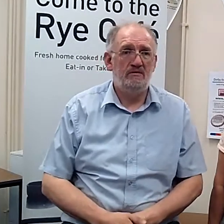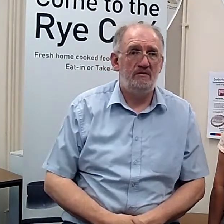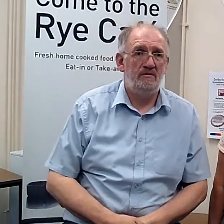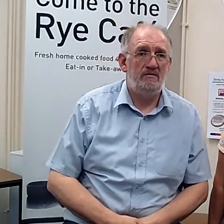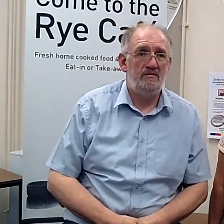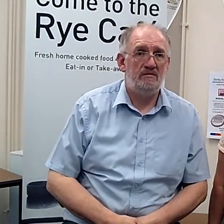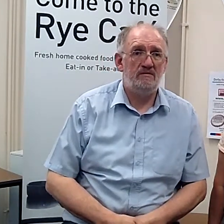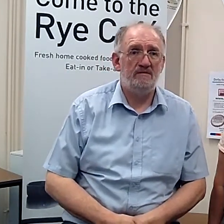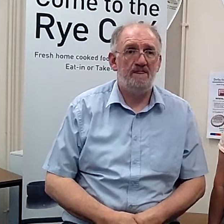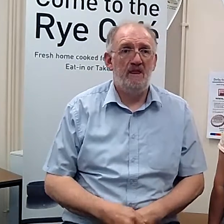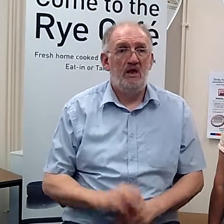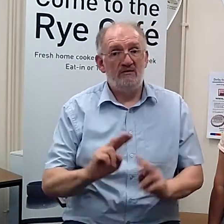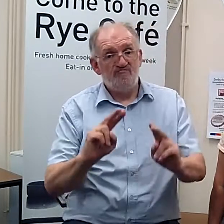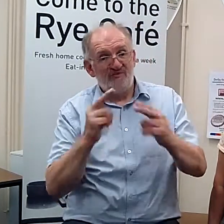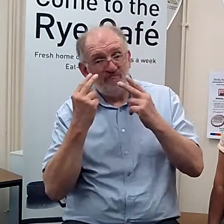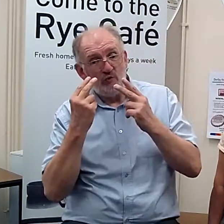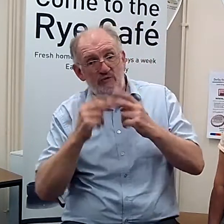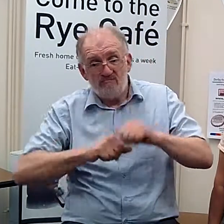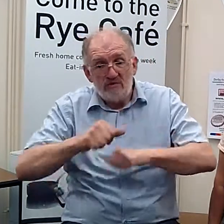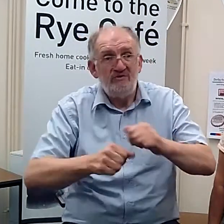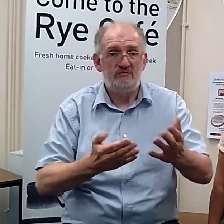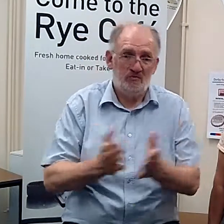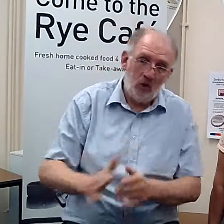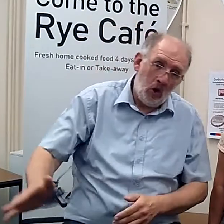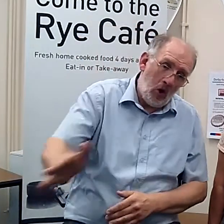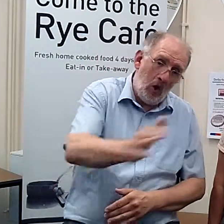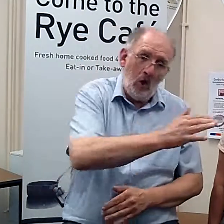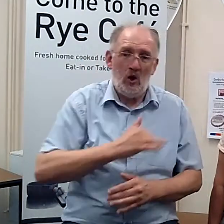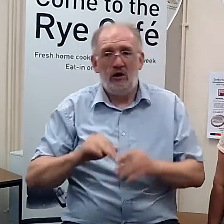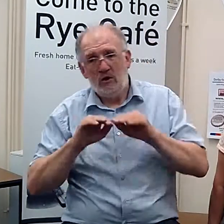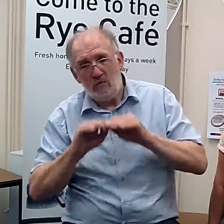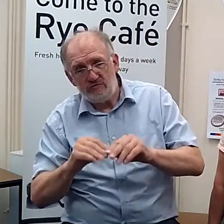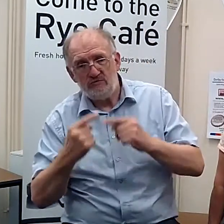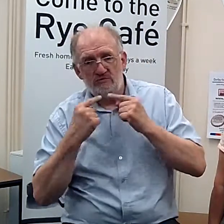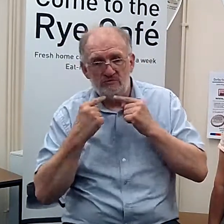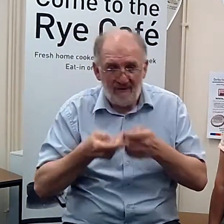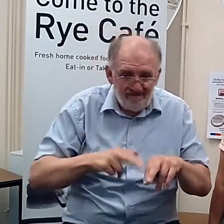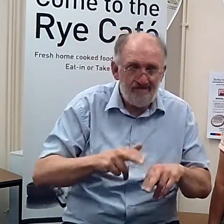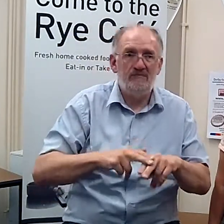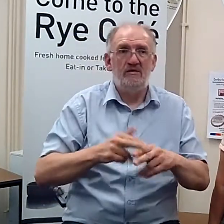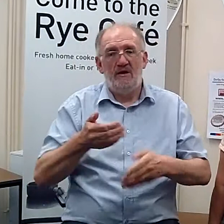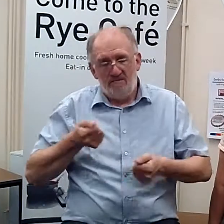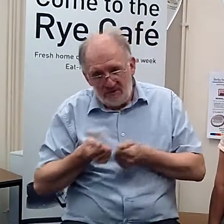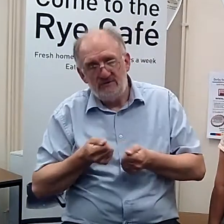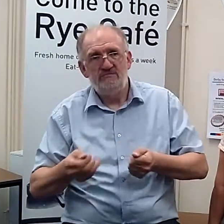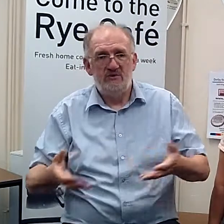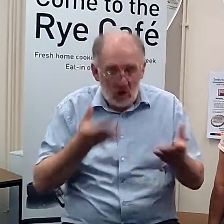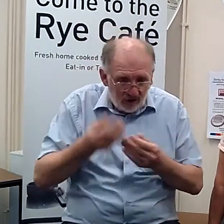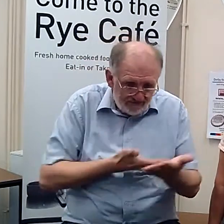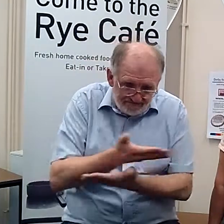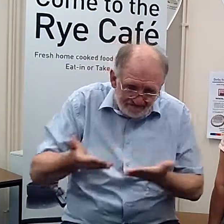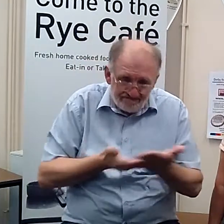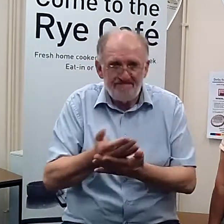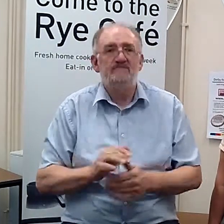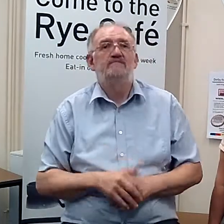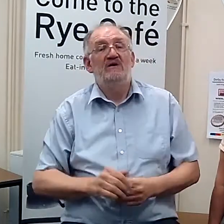The learner's progress is reviewed frequently. The learner is present. Everybody who works with them, for instance, their